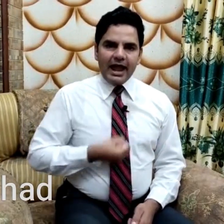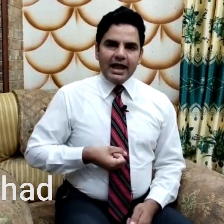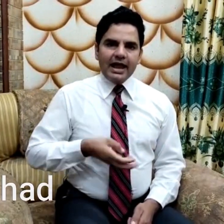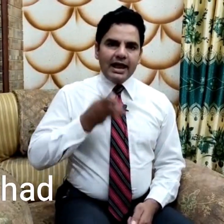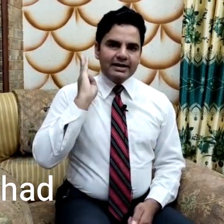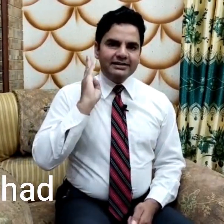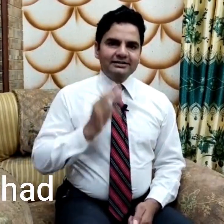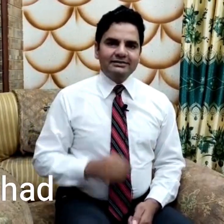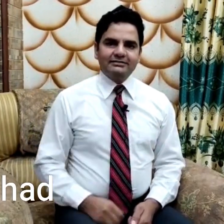had,